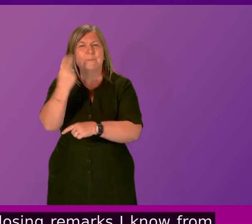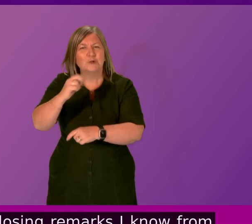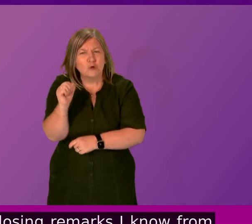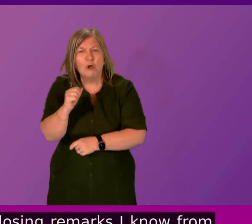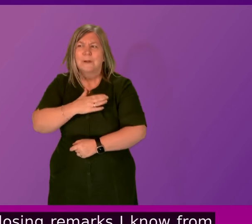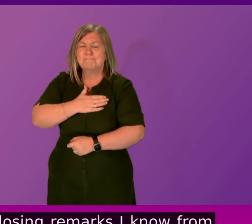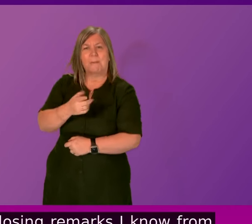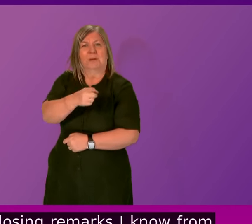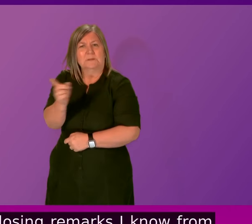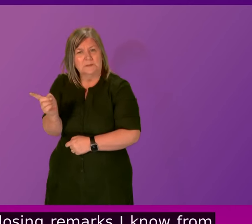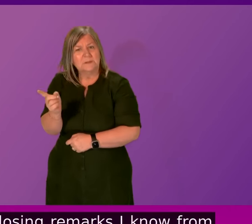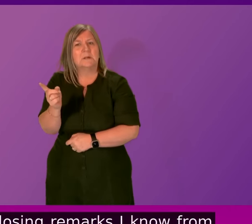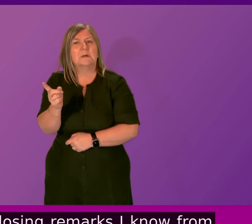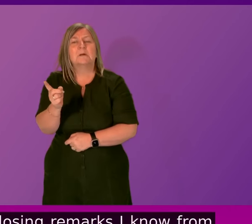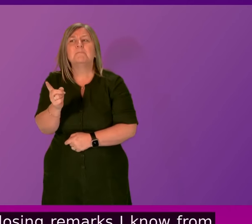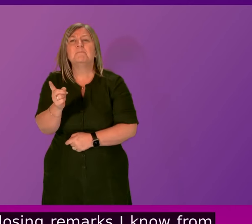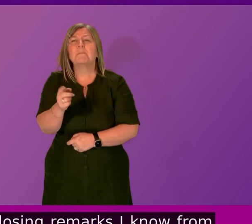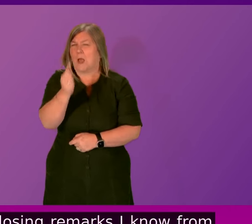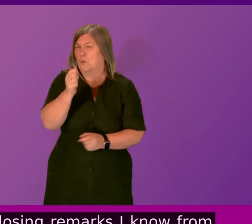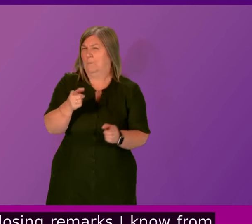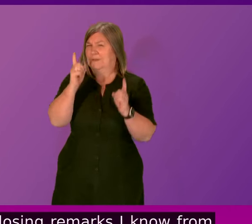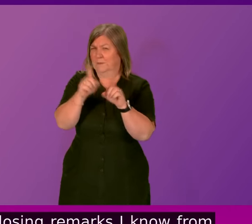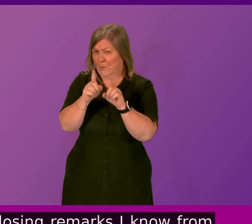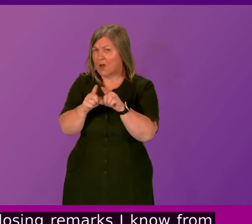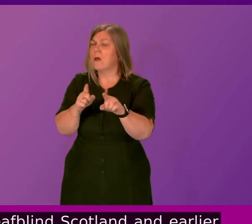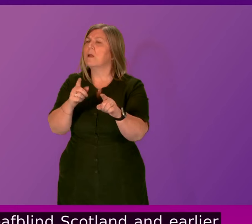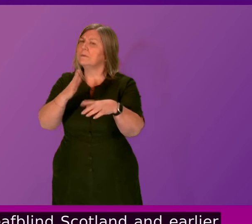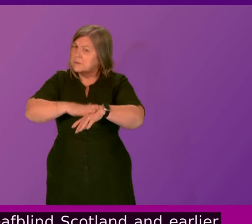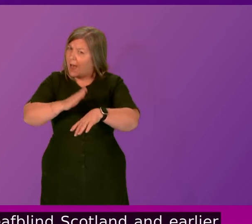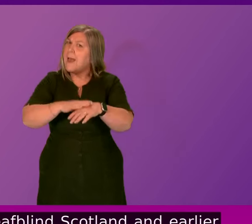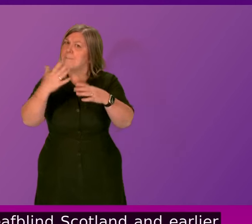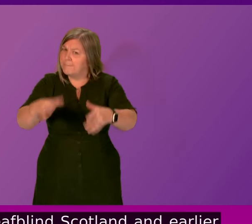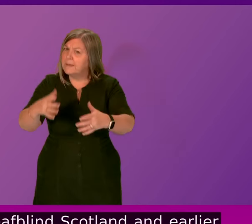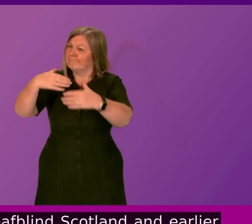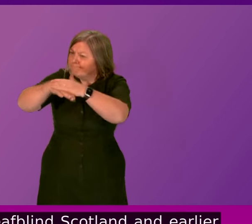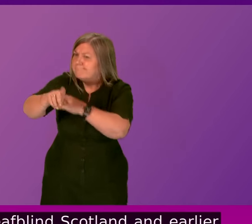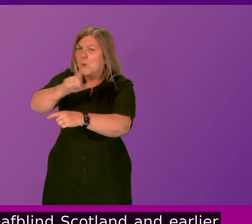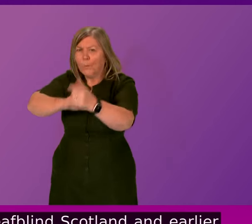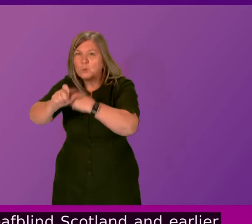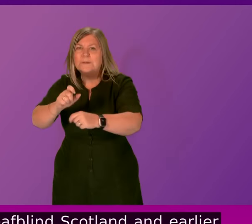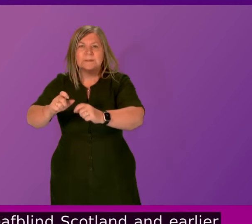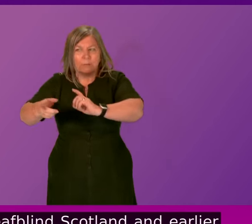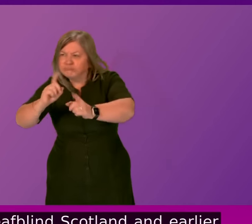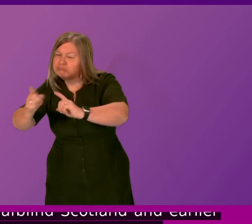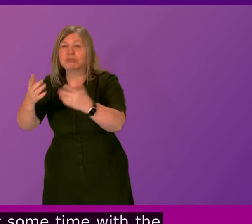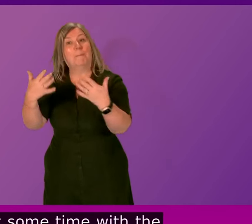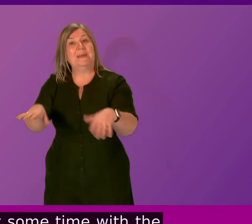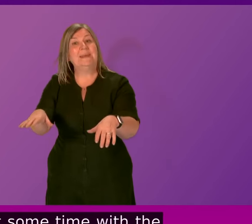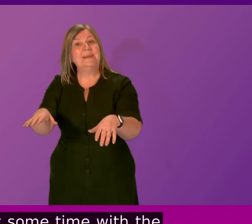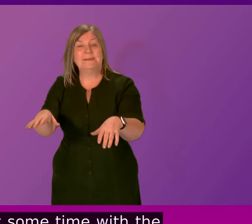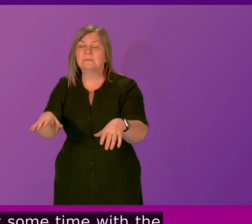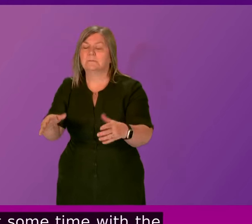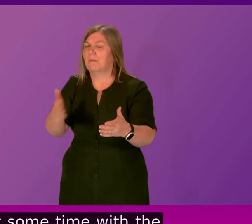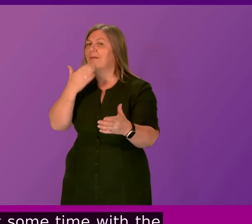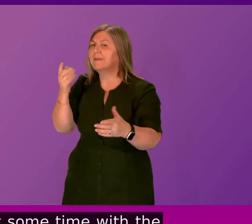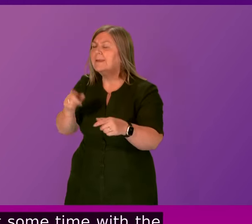Scotland earlier that the Minister has spent some time with the community, and that is really welcome. As